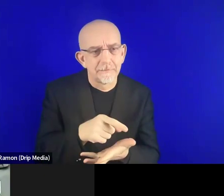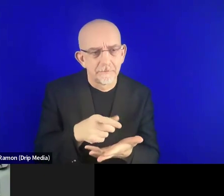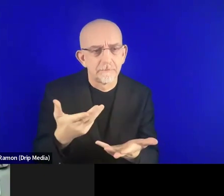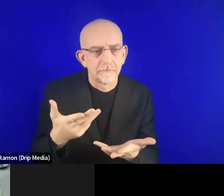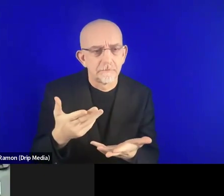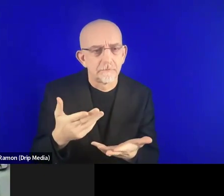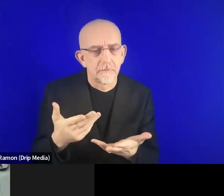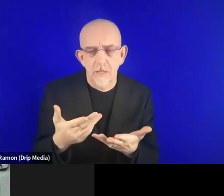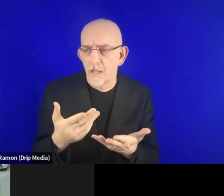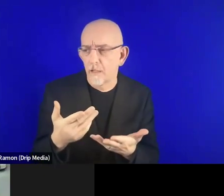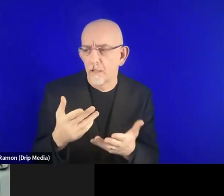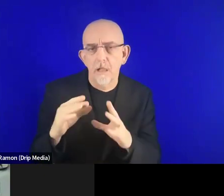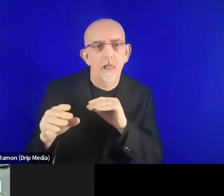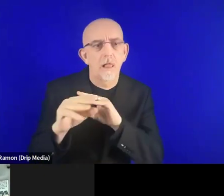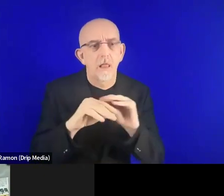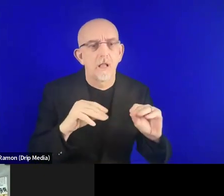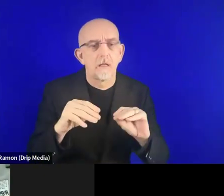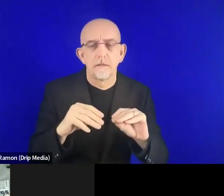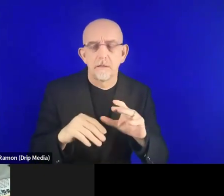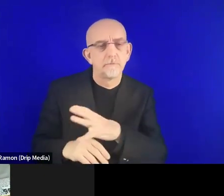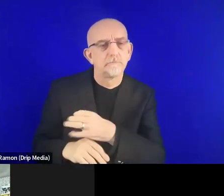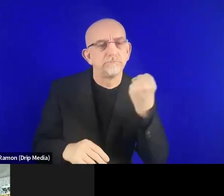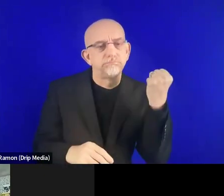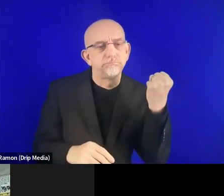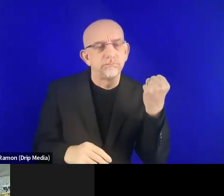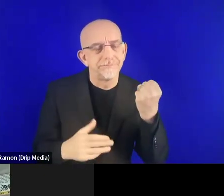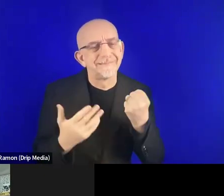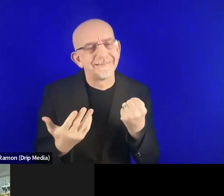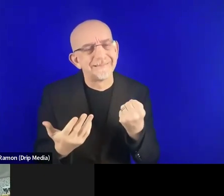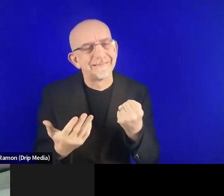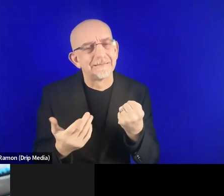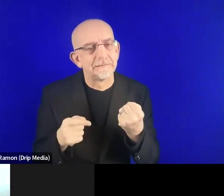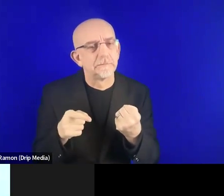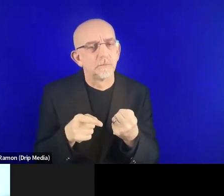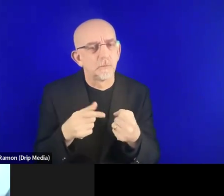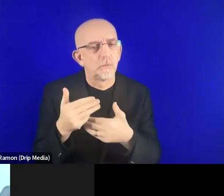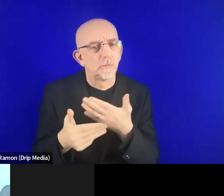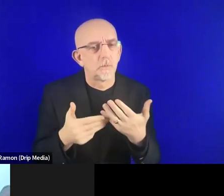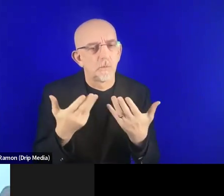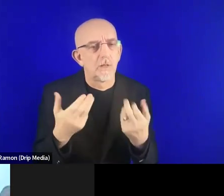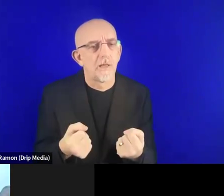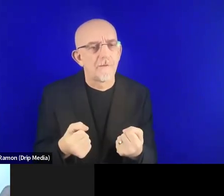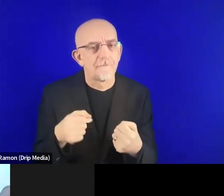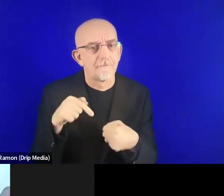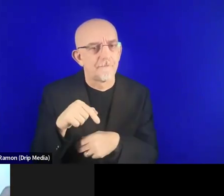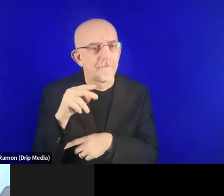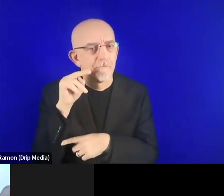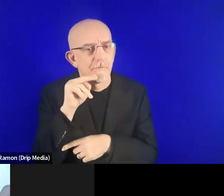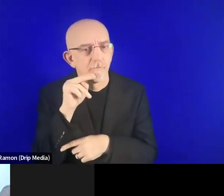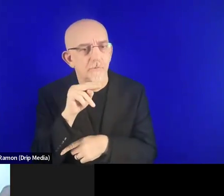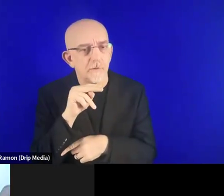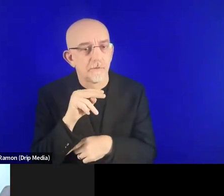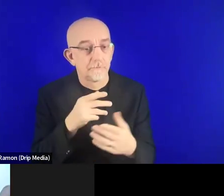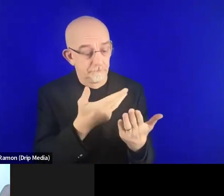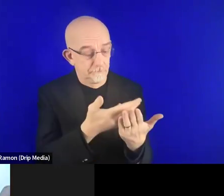also experience in Nigeria. So having this document or having this kind of program that speaks not only on